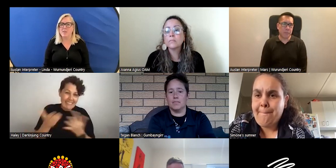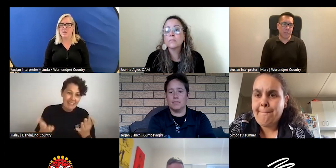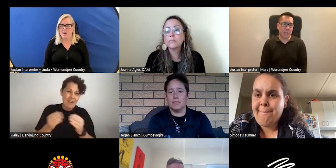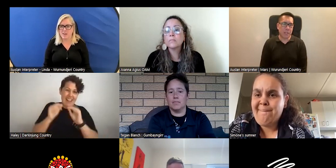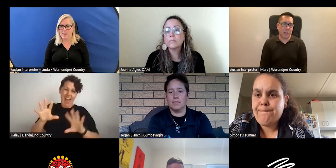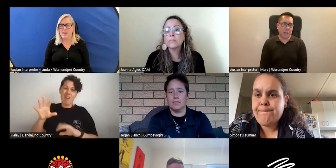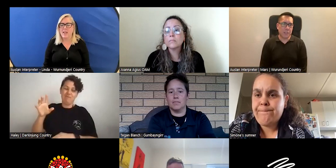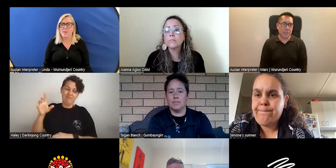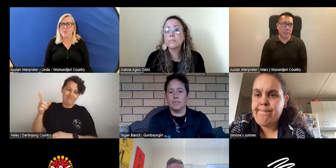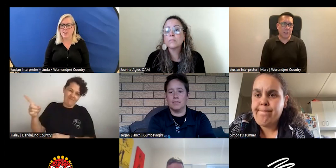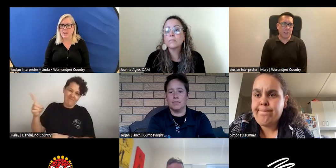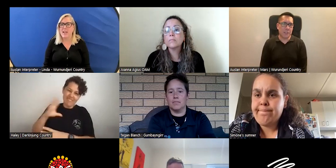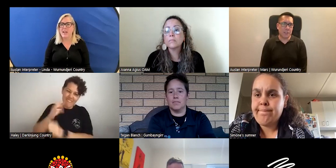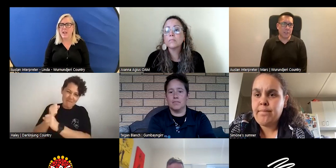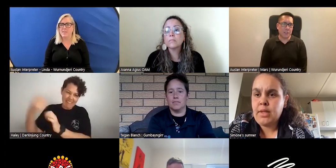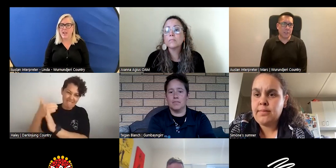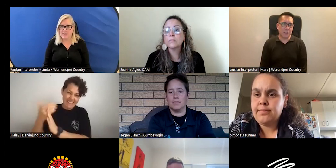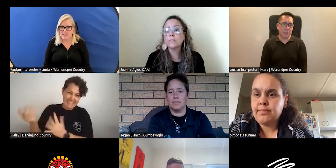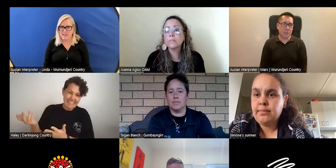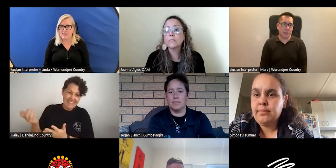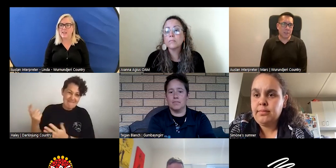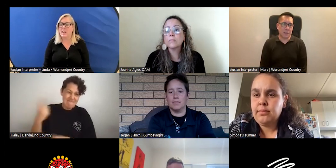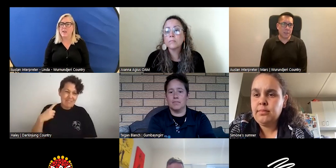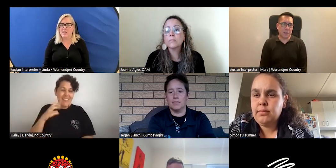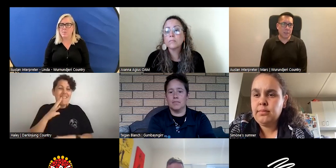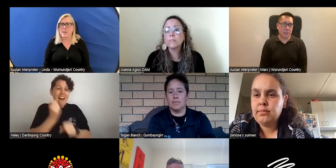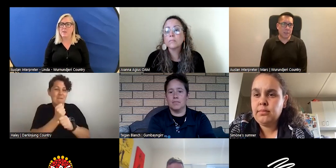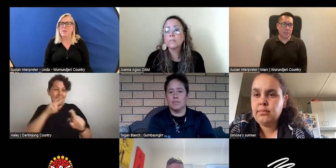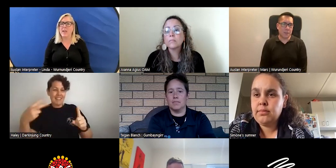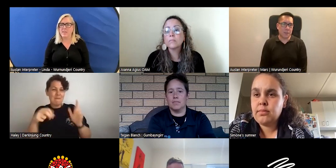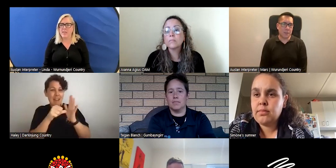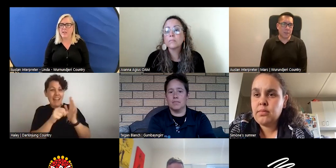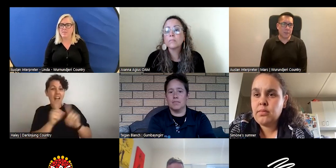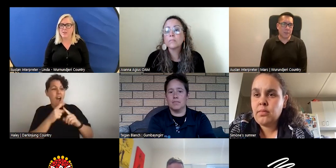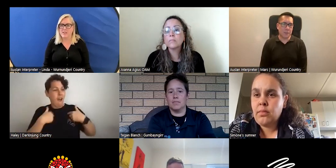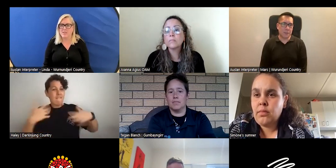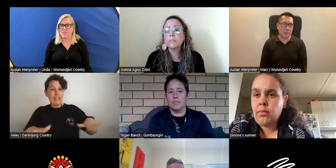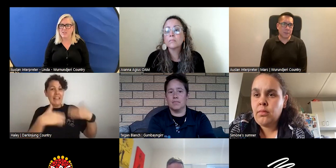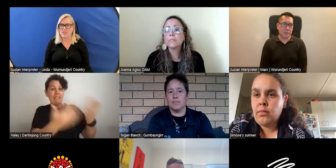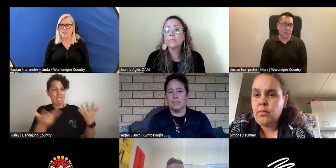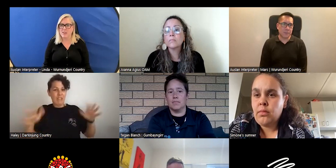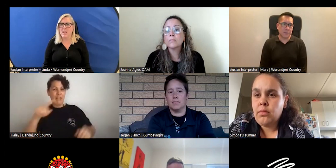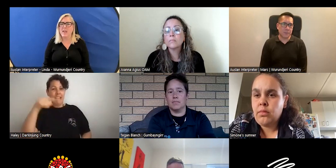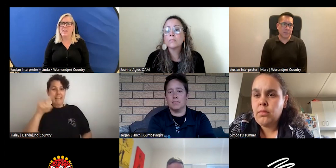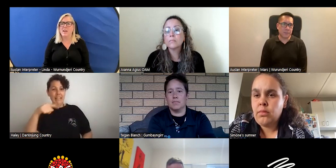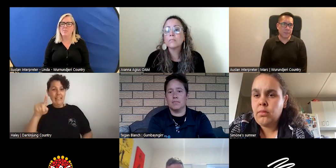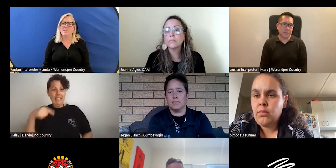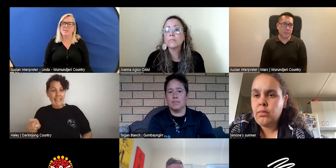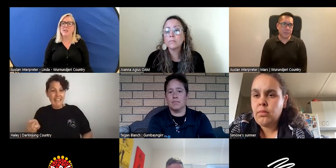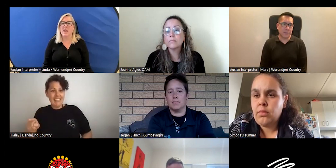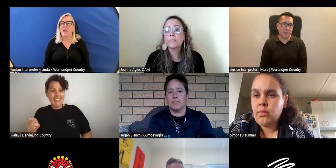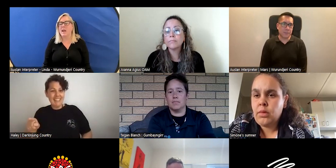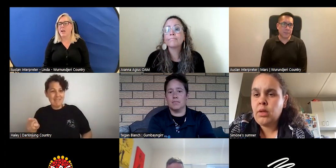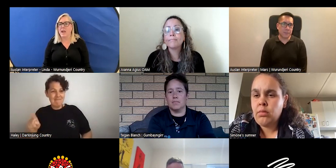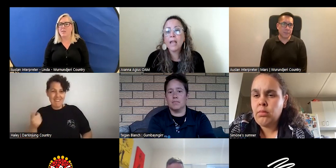our community and have the access that we need without that government intervention. The